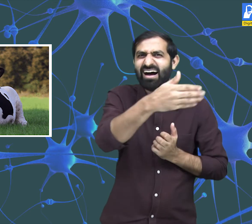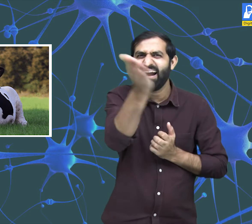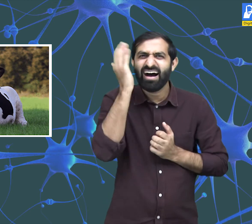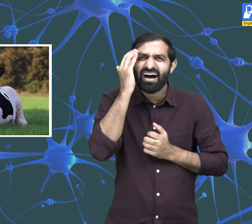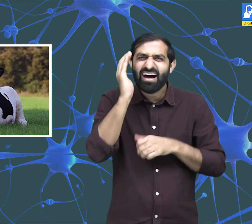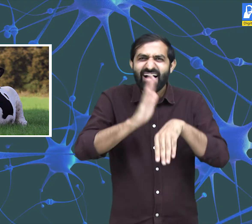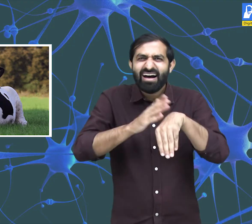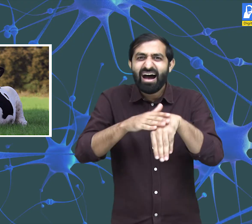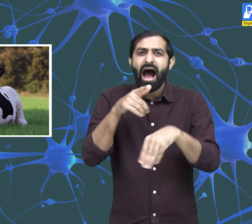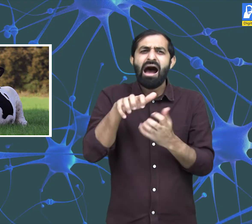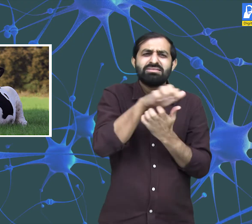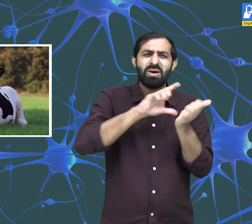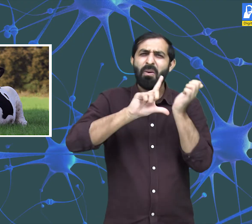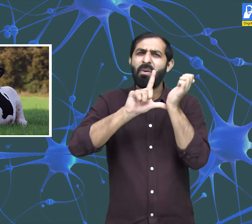Why?